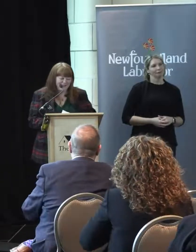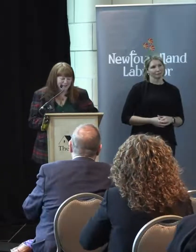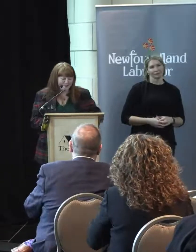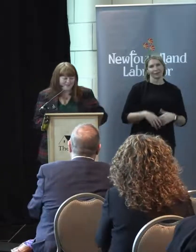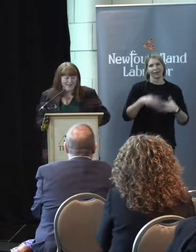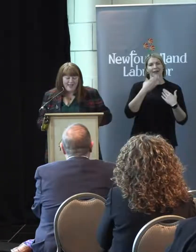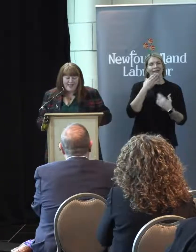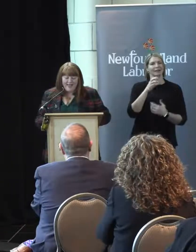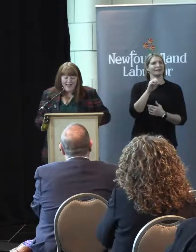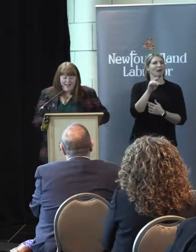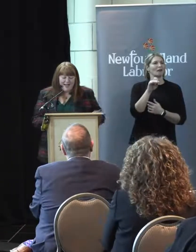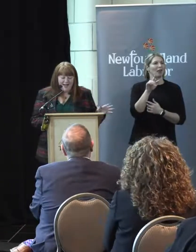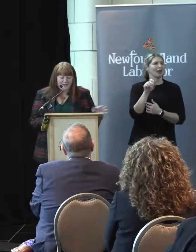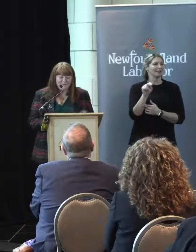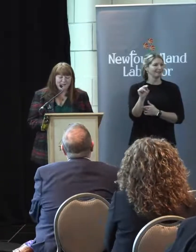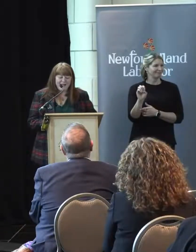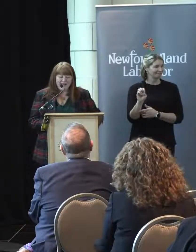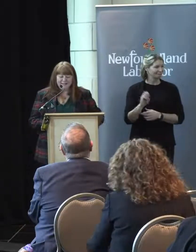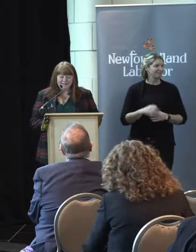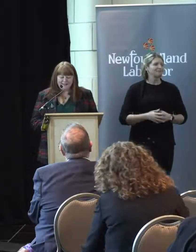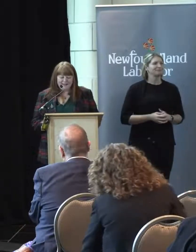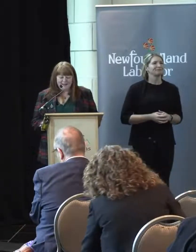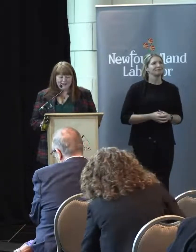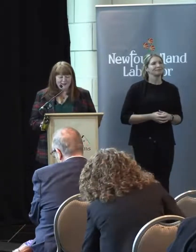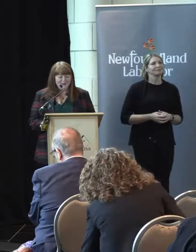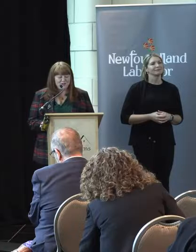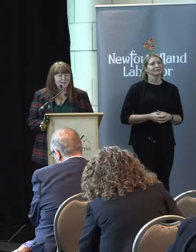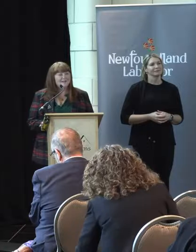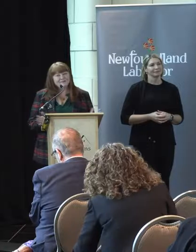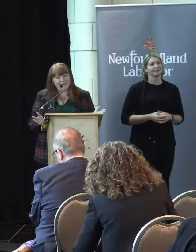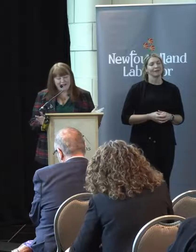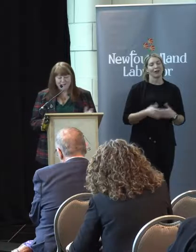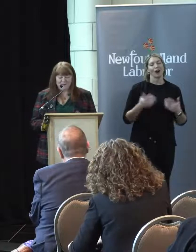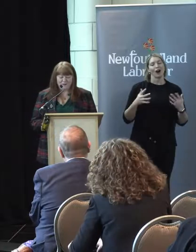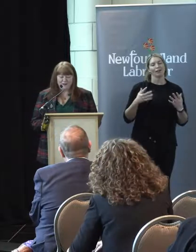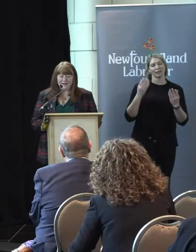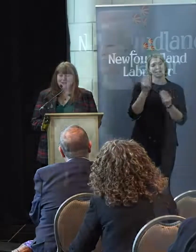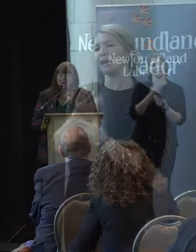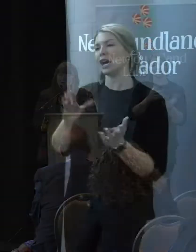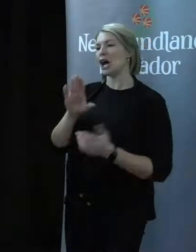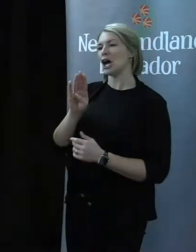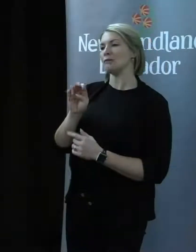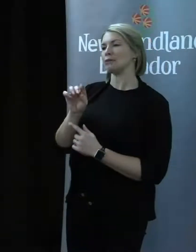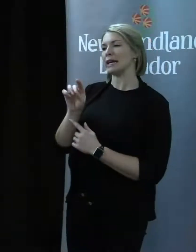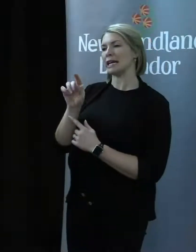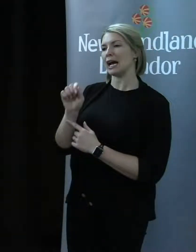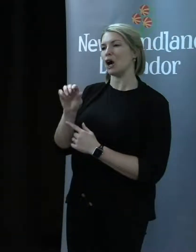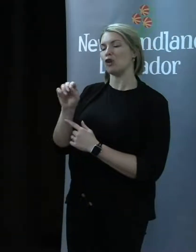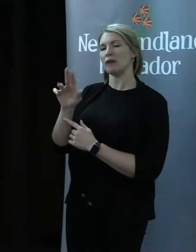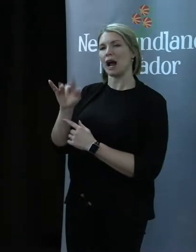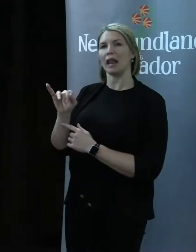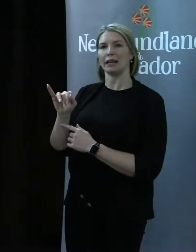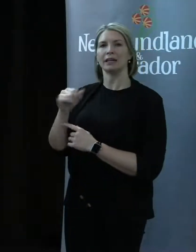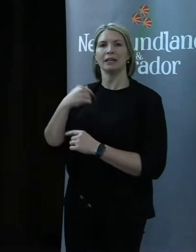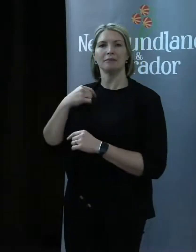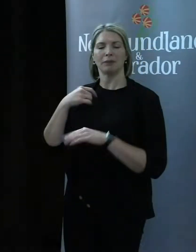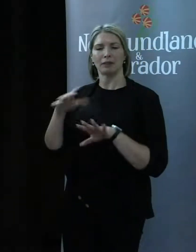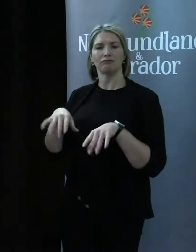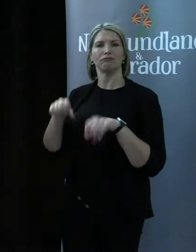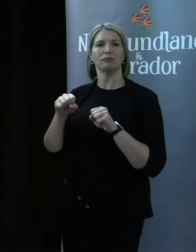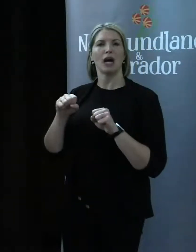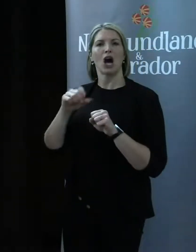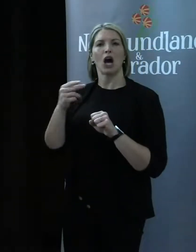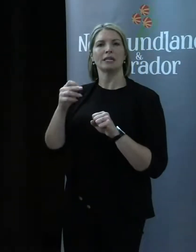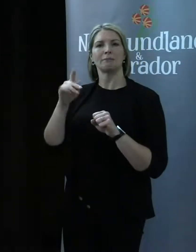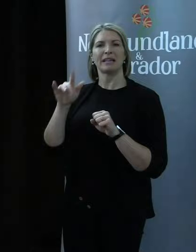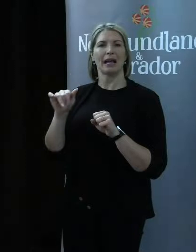Thanks, Carol Ann. As mentioned, I am Brenda O'Reilly, Chair of Hospitality Newfoundland and Labrador.